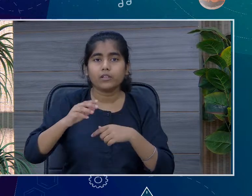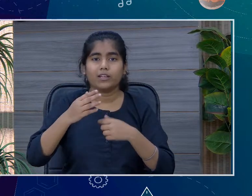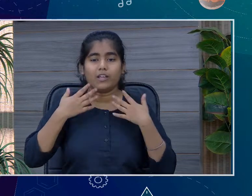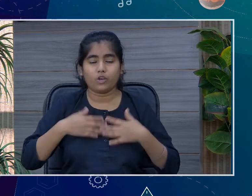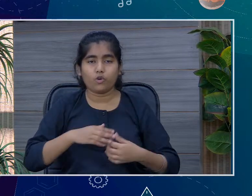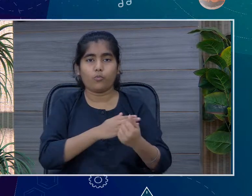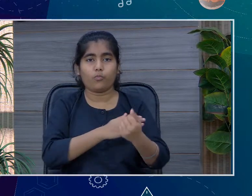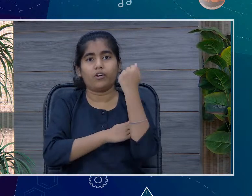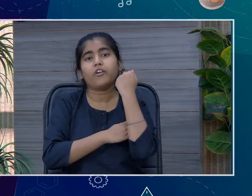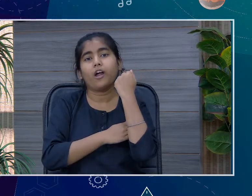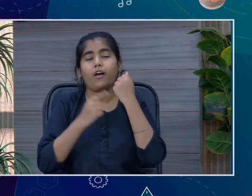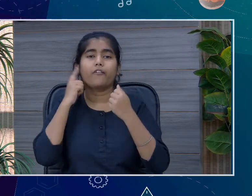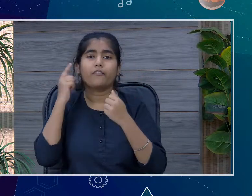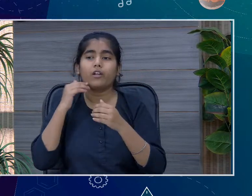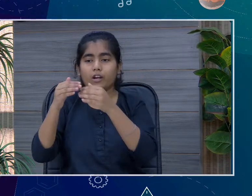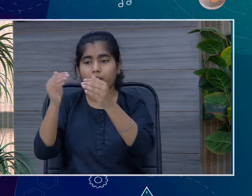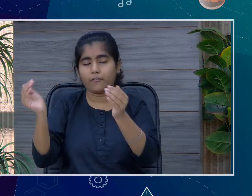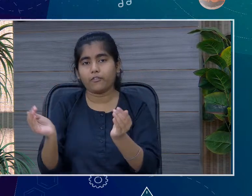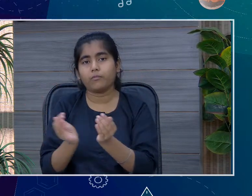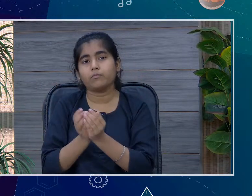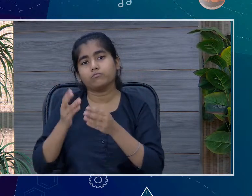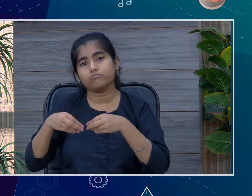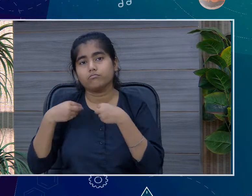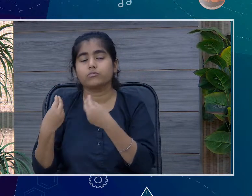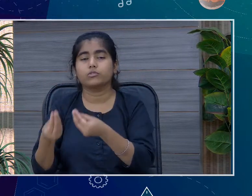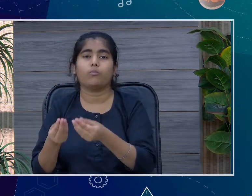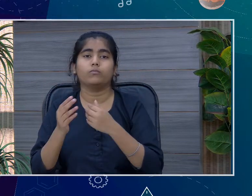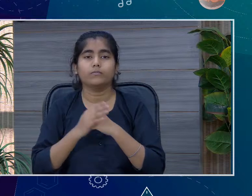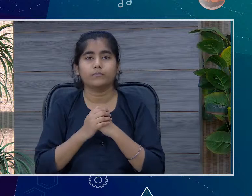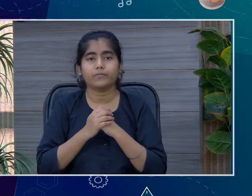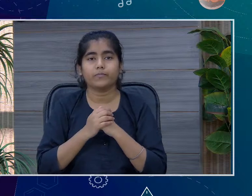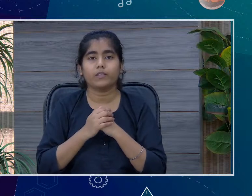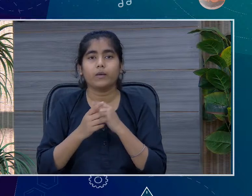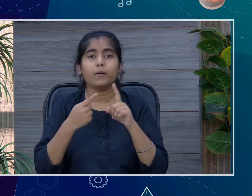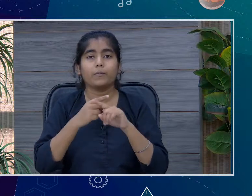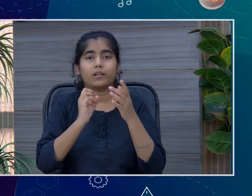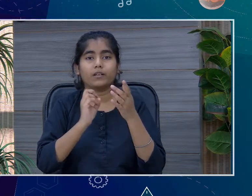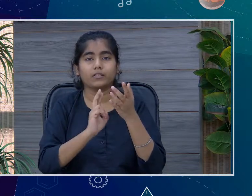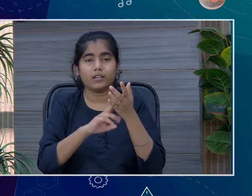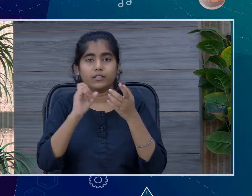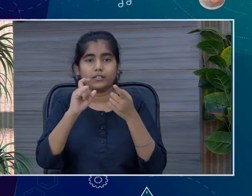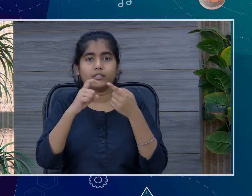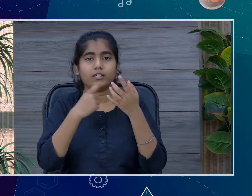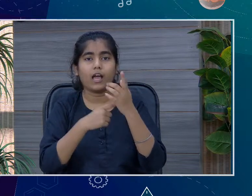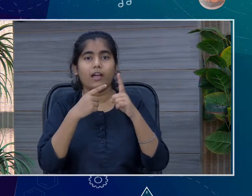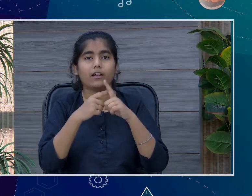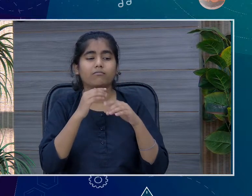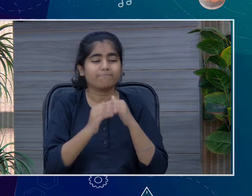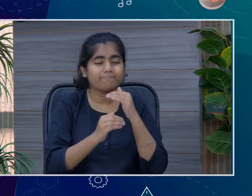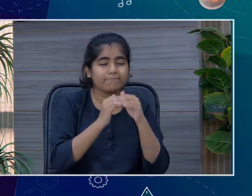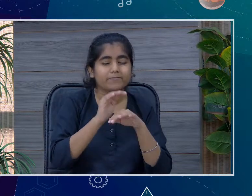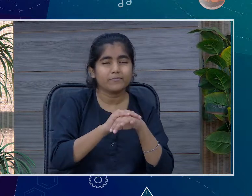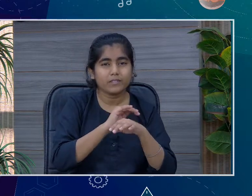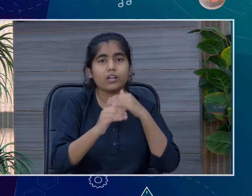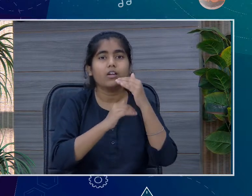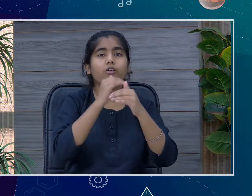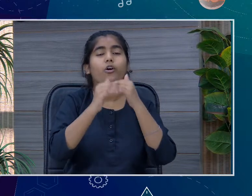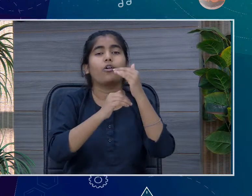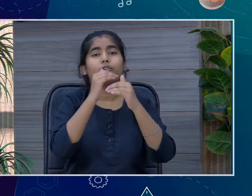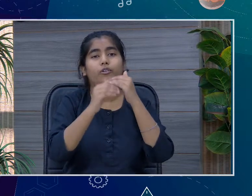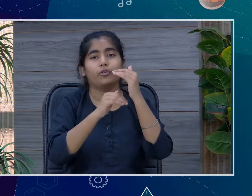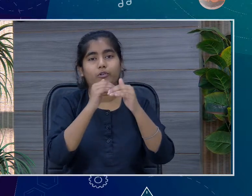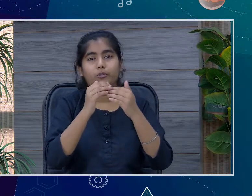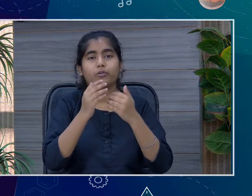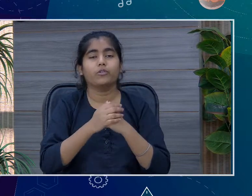our deaf community in the country, and we are doing so, and NCERT is gradually making all these efforts by trying